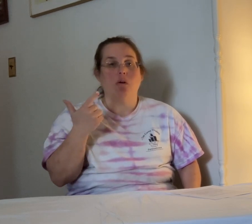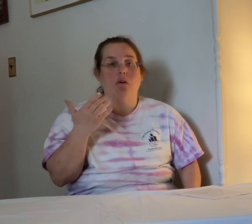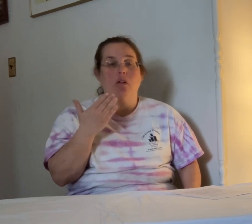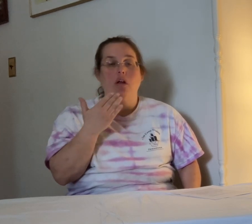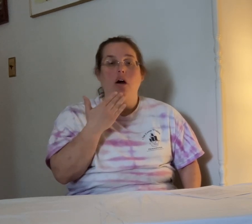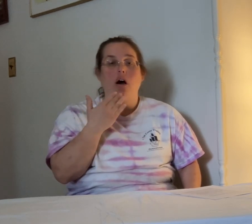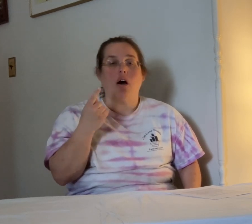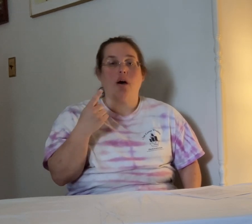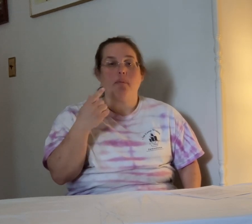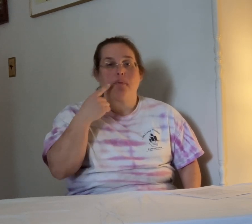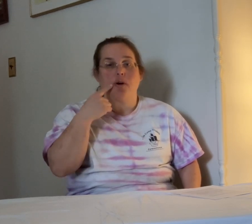equal